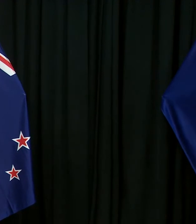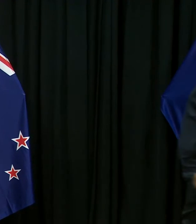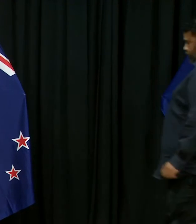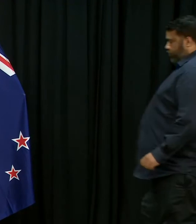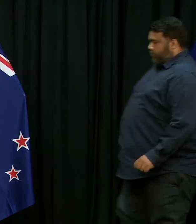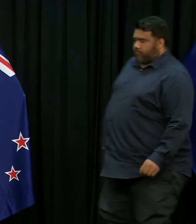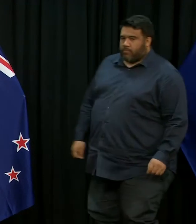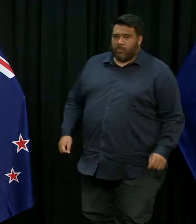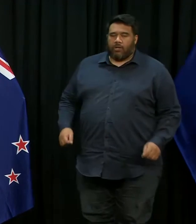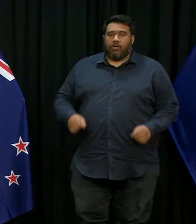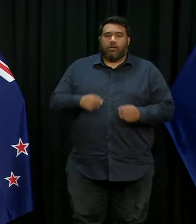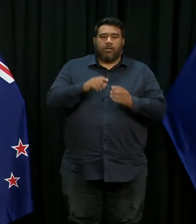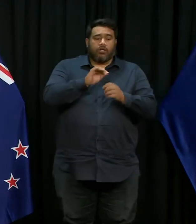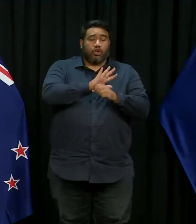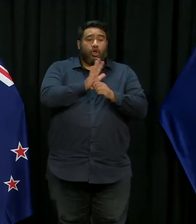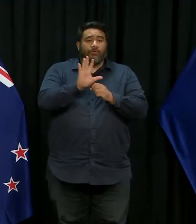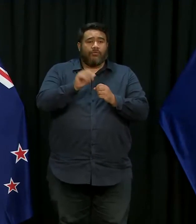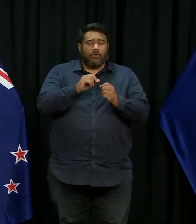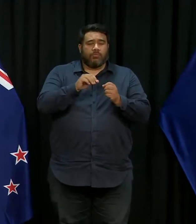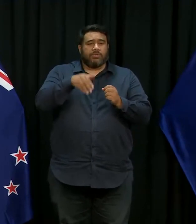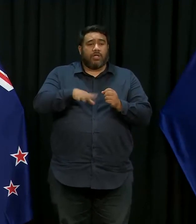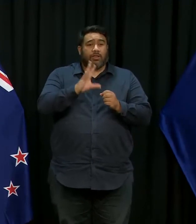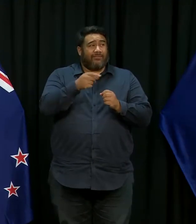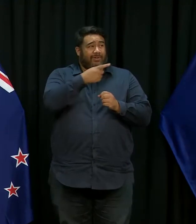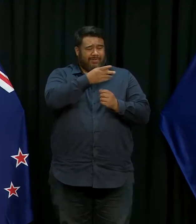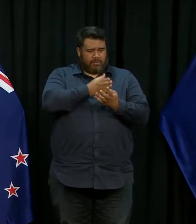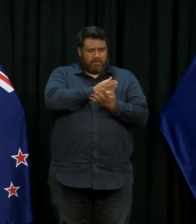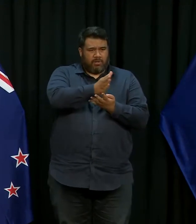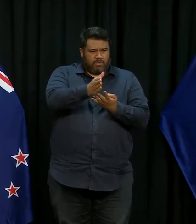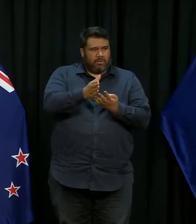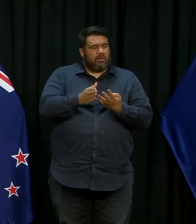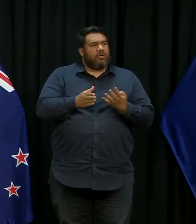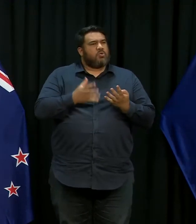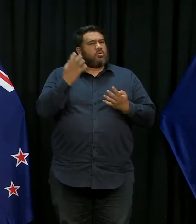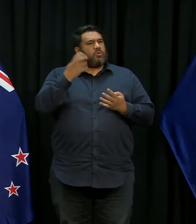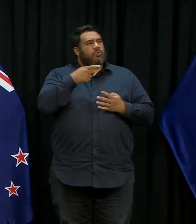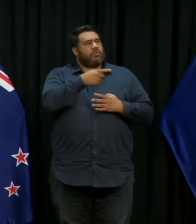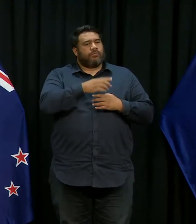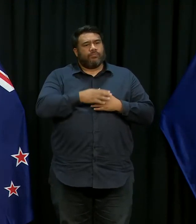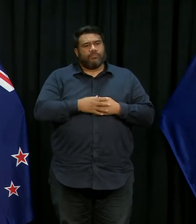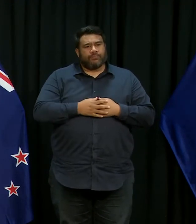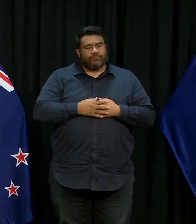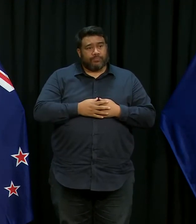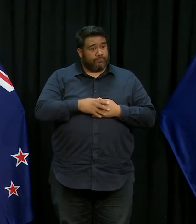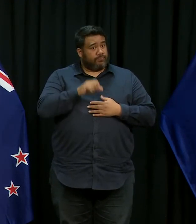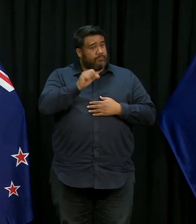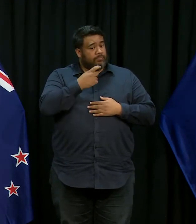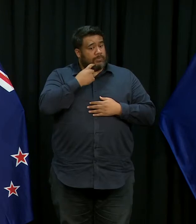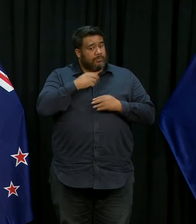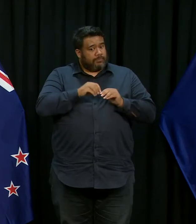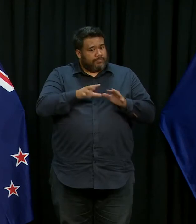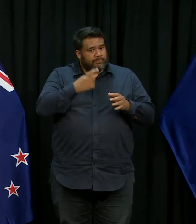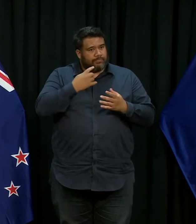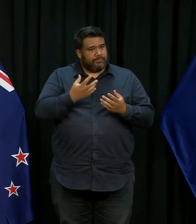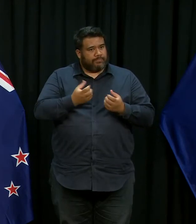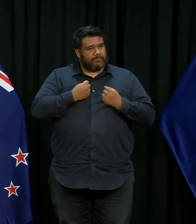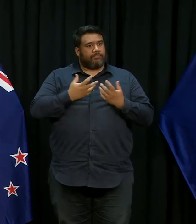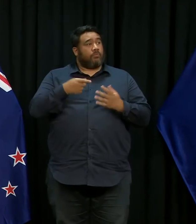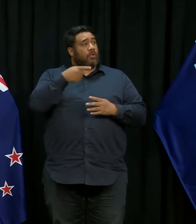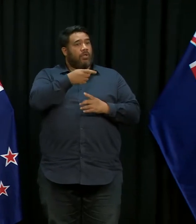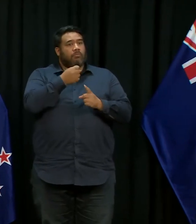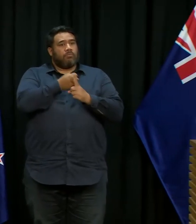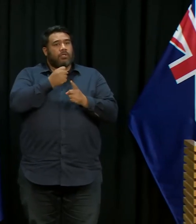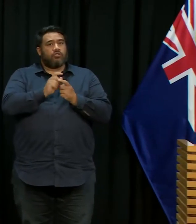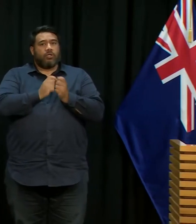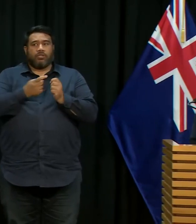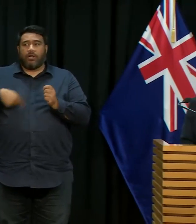learnt from it? And is it counter to the experience in other countries? You know, obviously transmissibility being the main one. And has it changed the way we